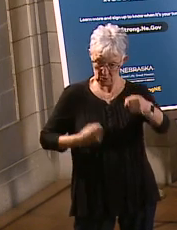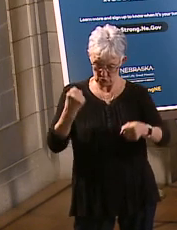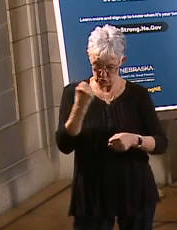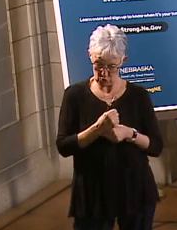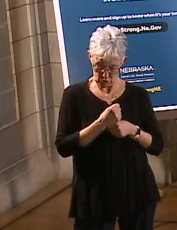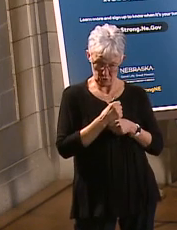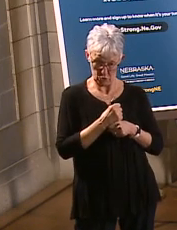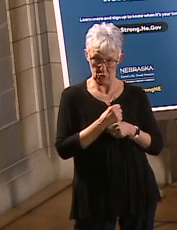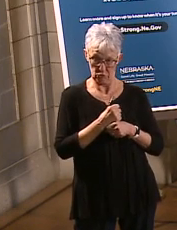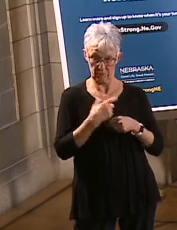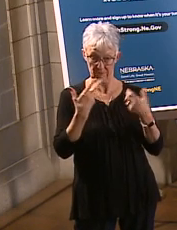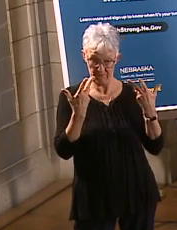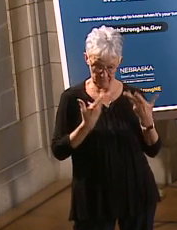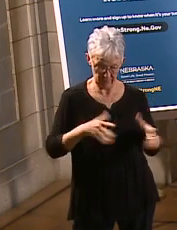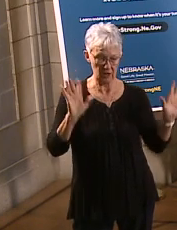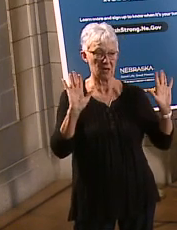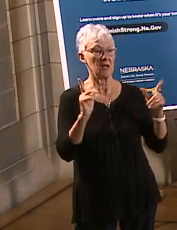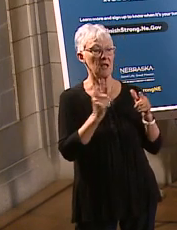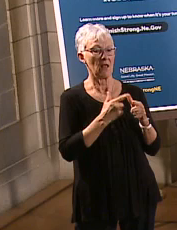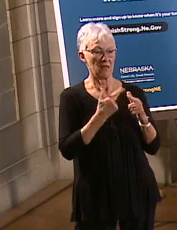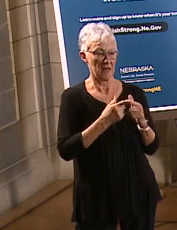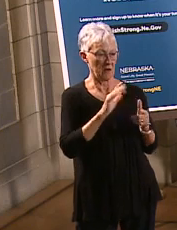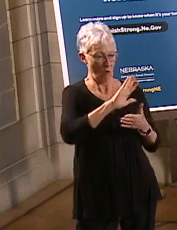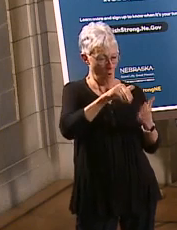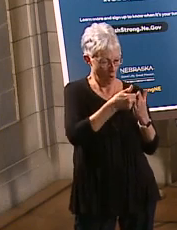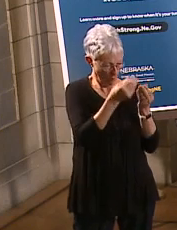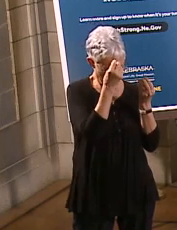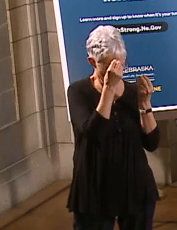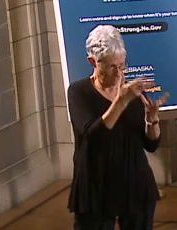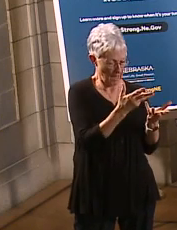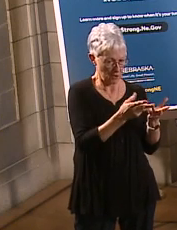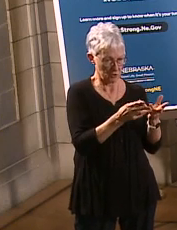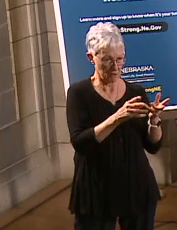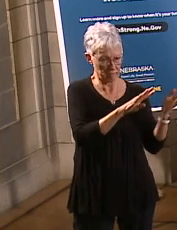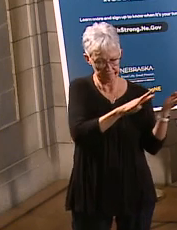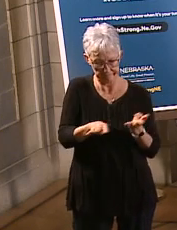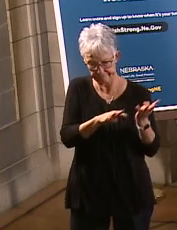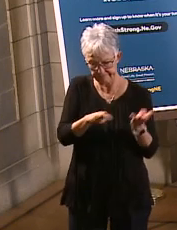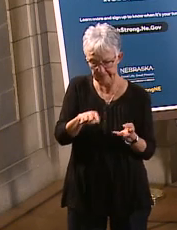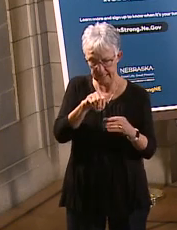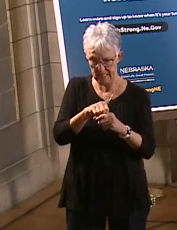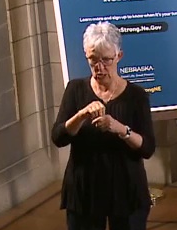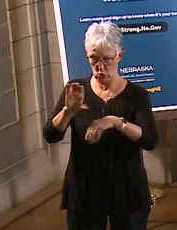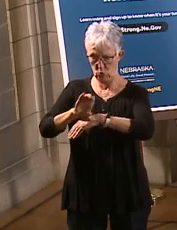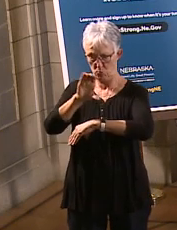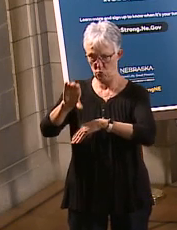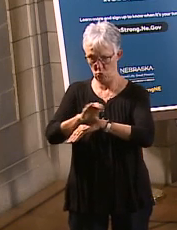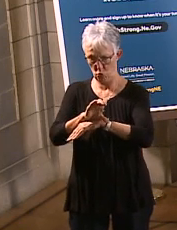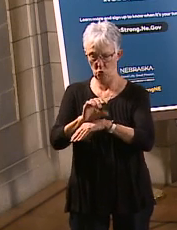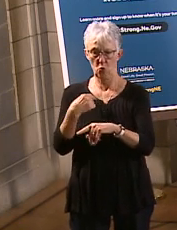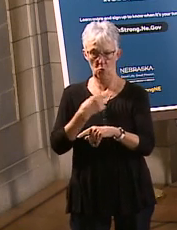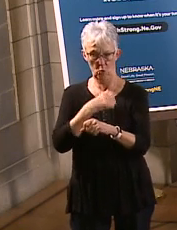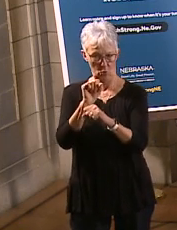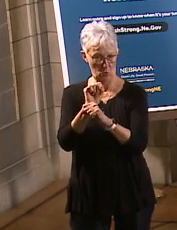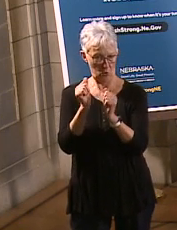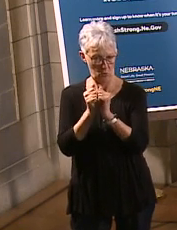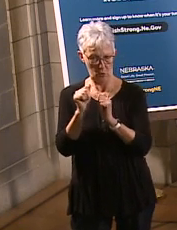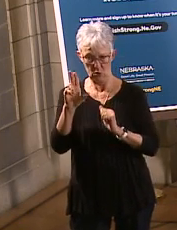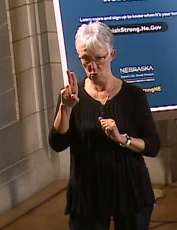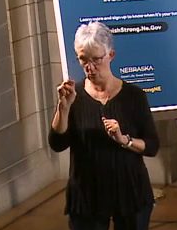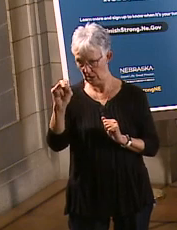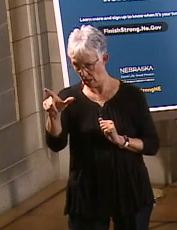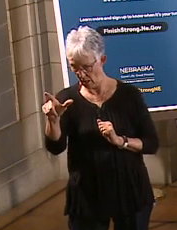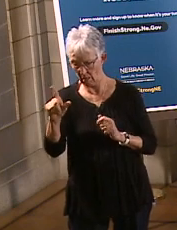files, the operator logs, and turned that all over. And we worked with University of Nebraska-Lincoln to be able to analyze